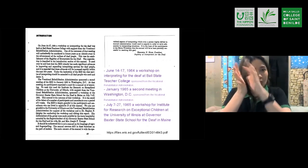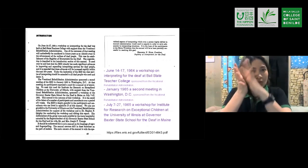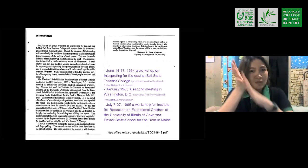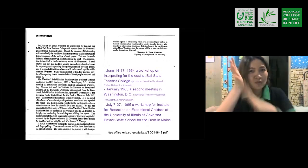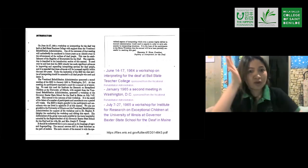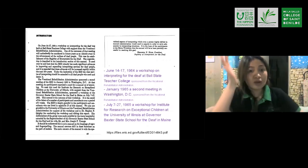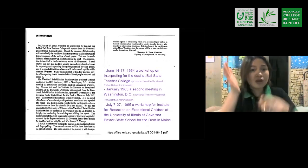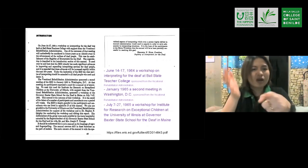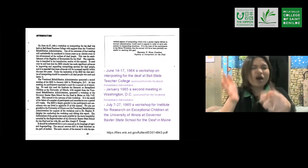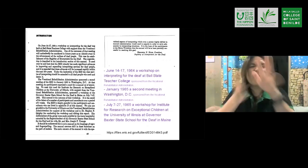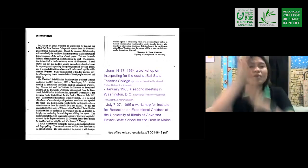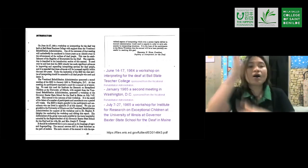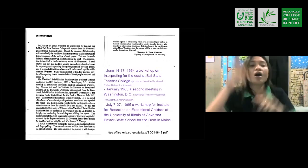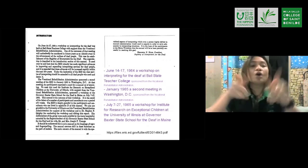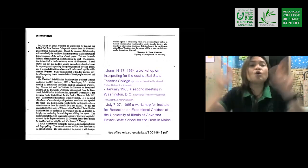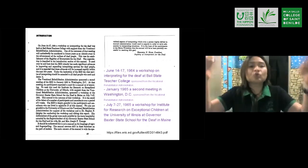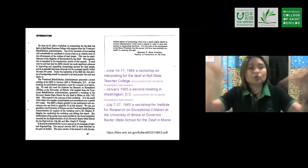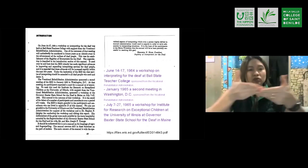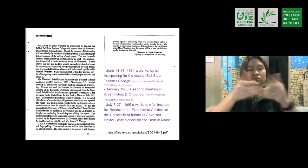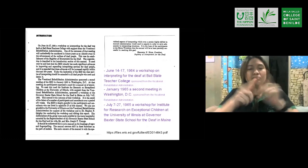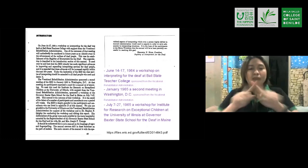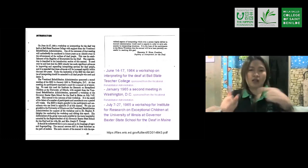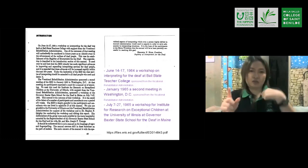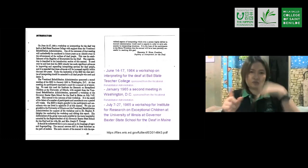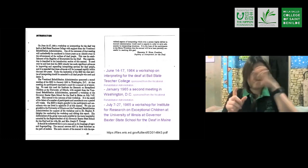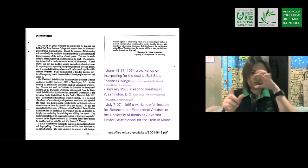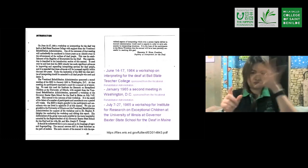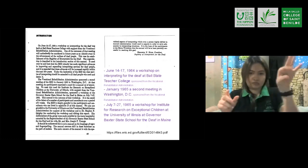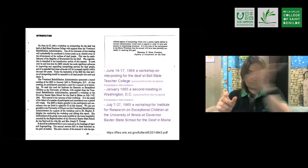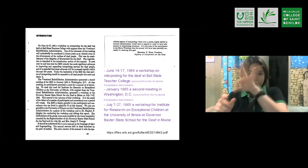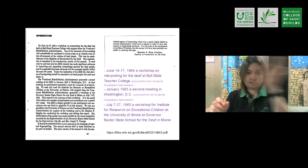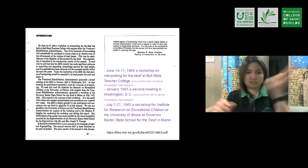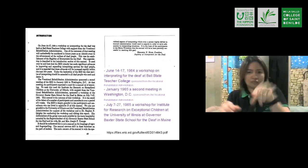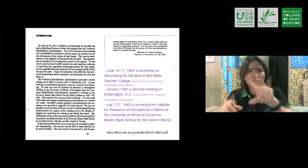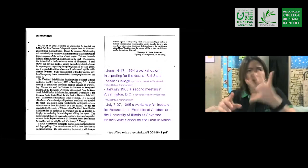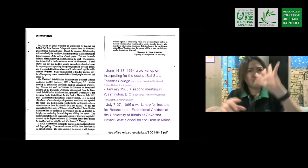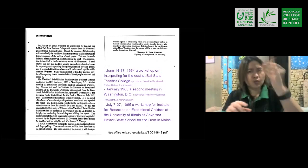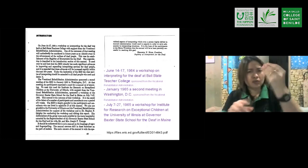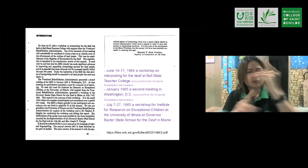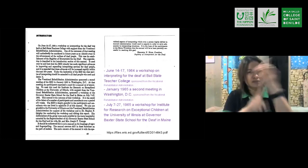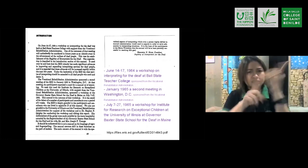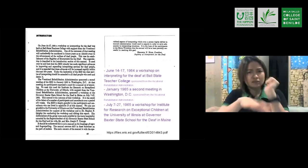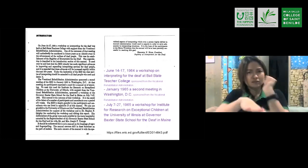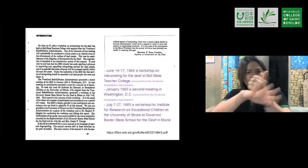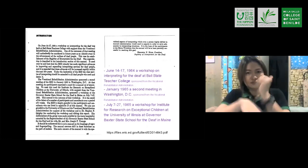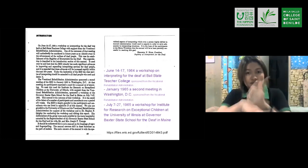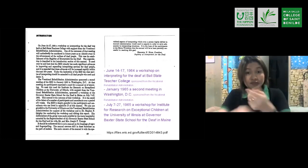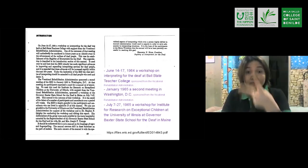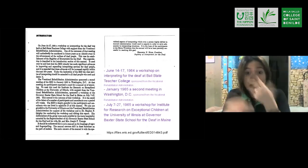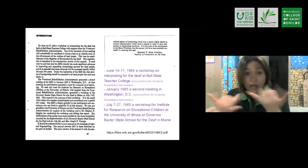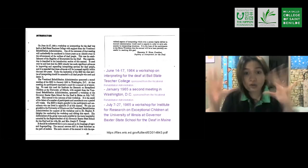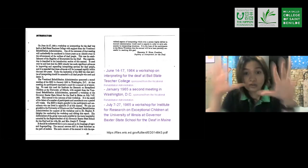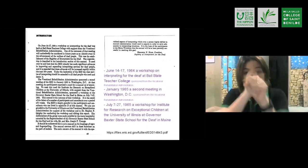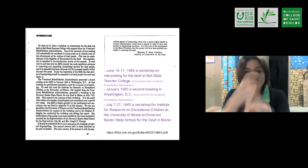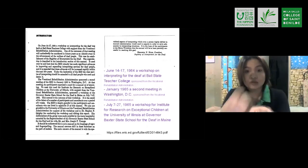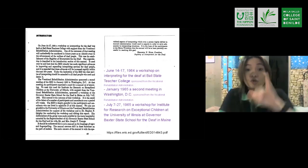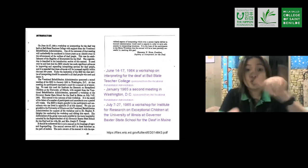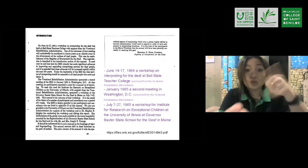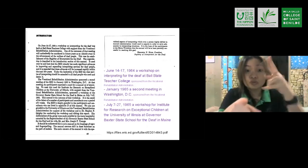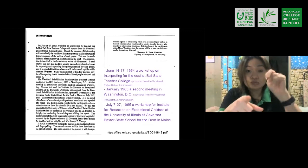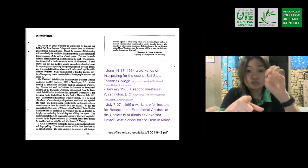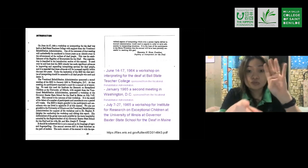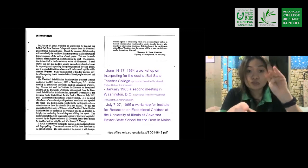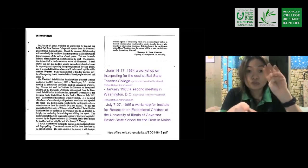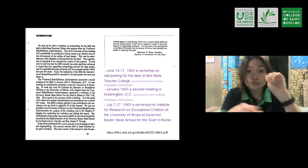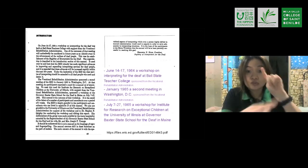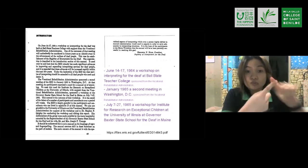In this slide, you can see a sample of his written work. It was just introduction that I found.